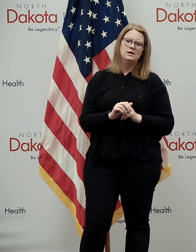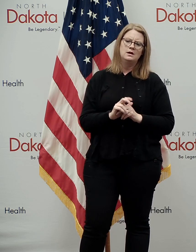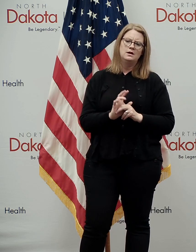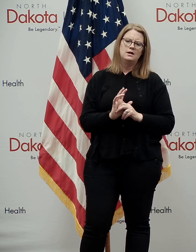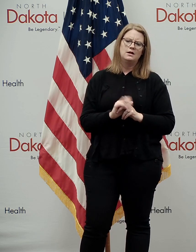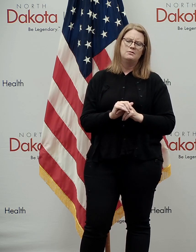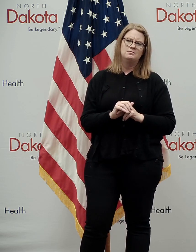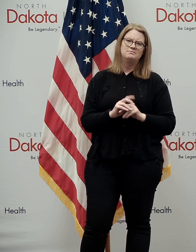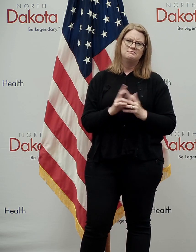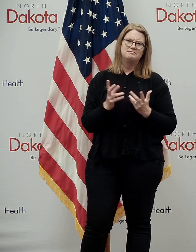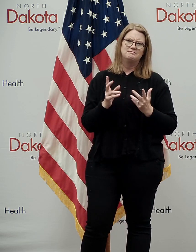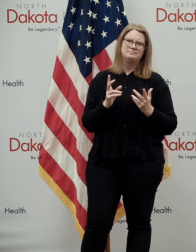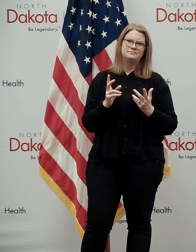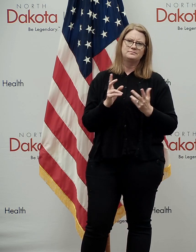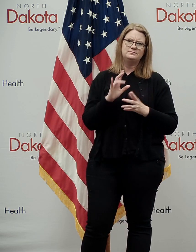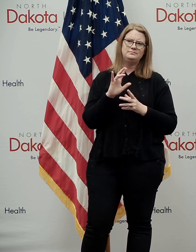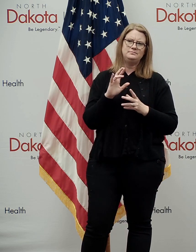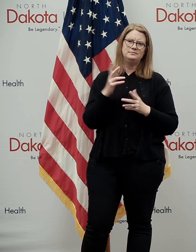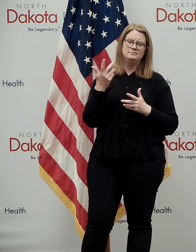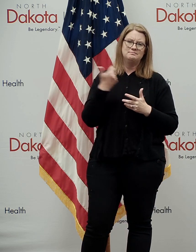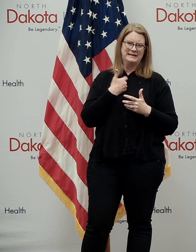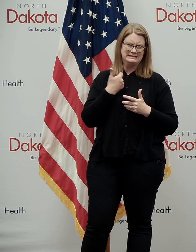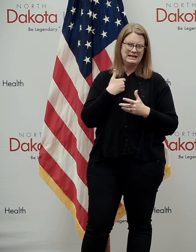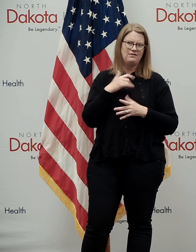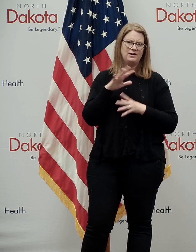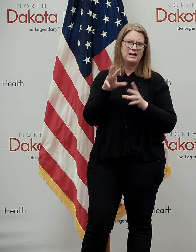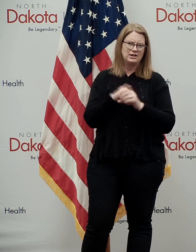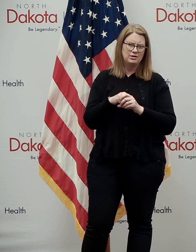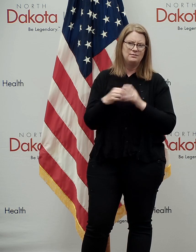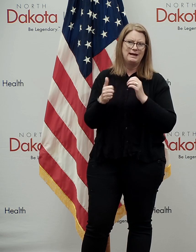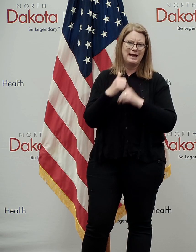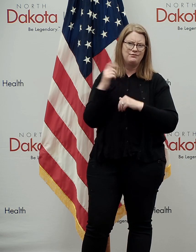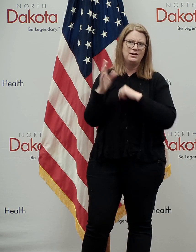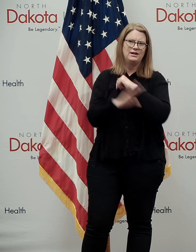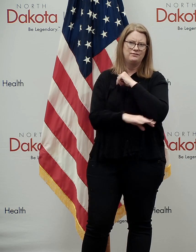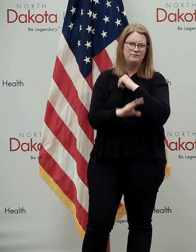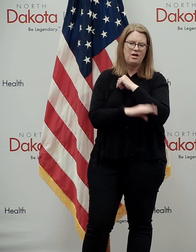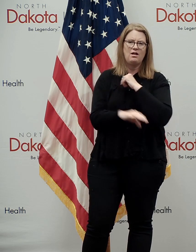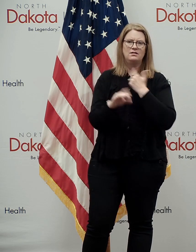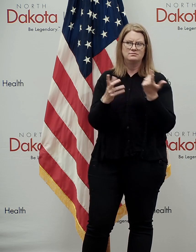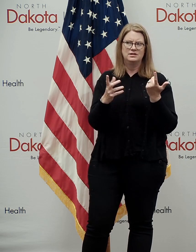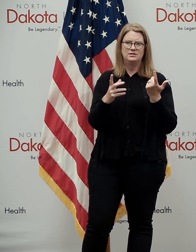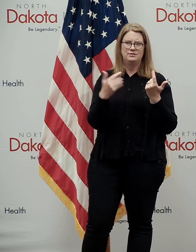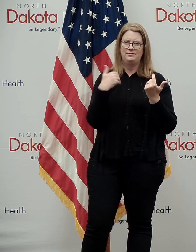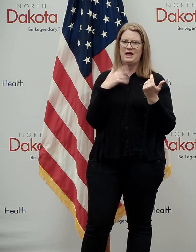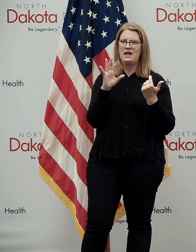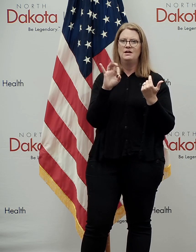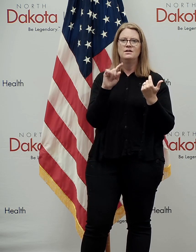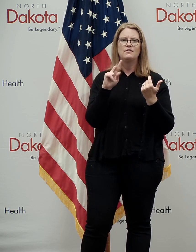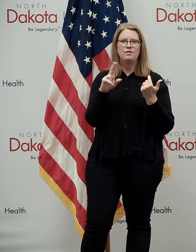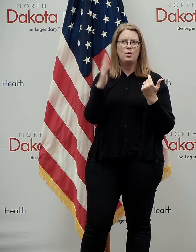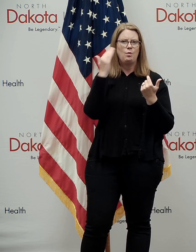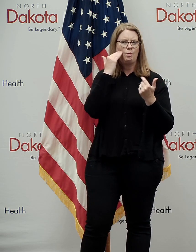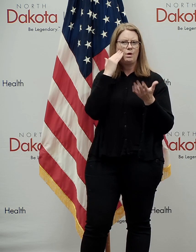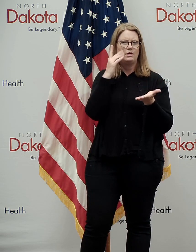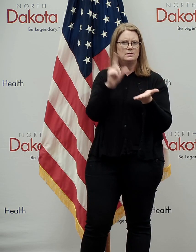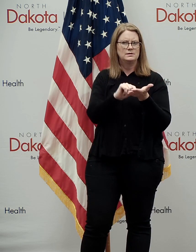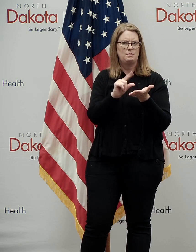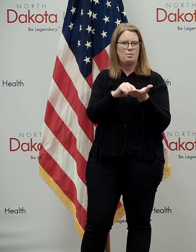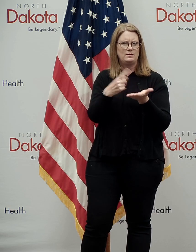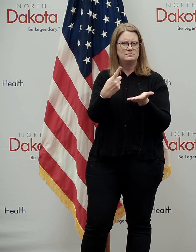here, the state of North Dakota, including myself, you know, every fall has had a flu awareness press conference. I think last year I had